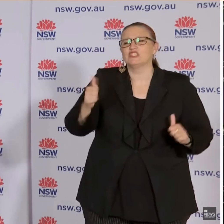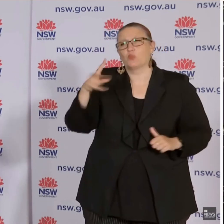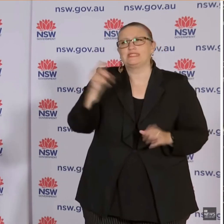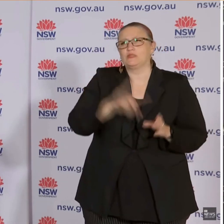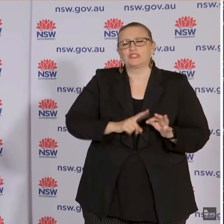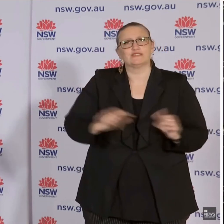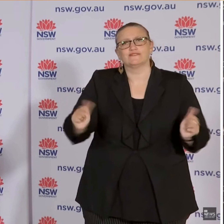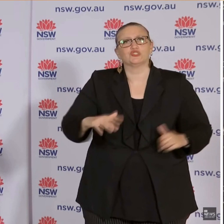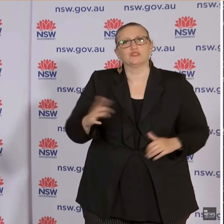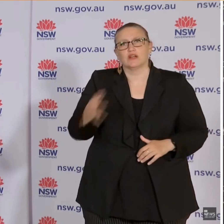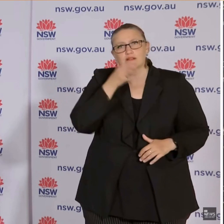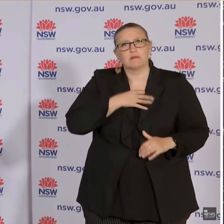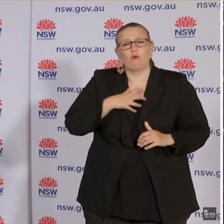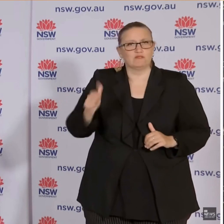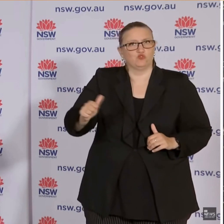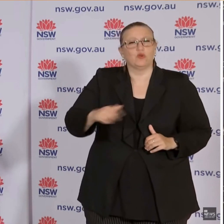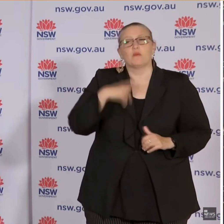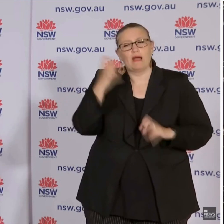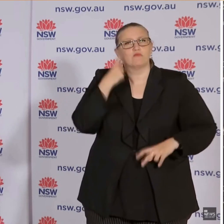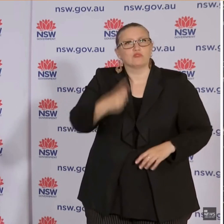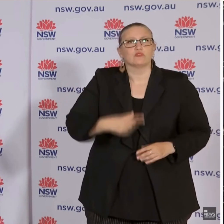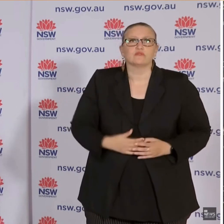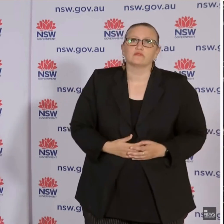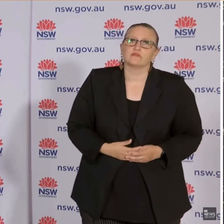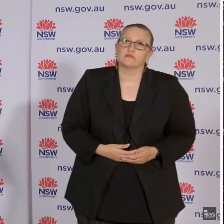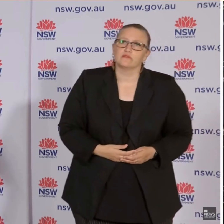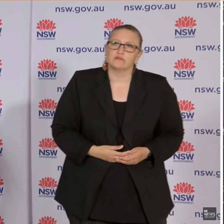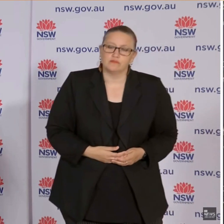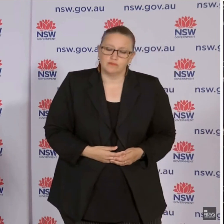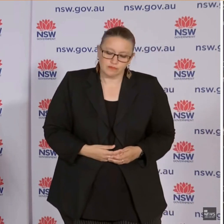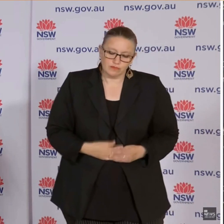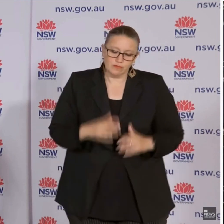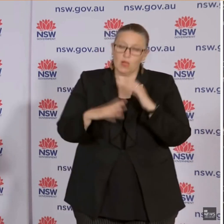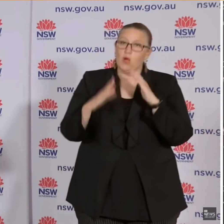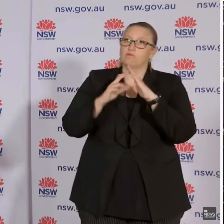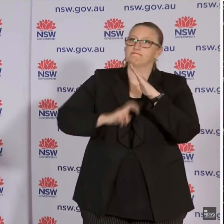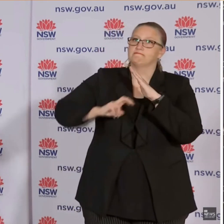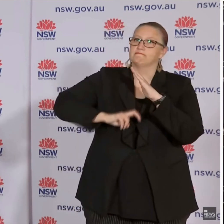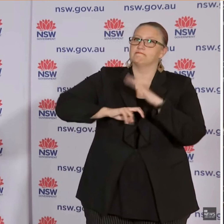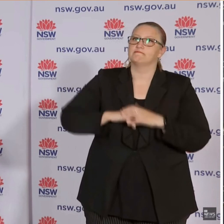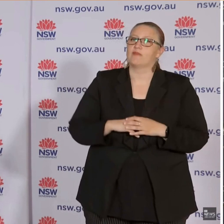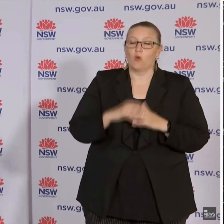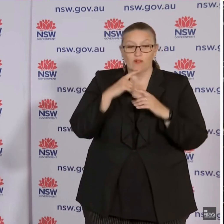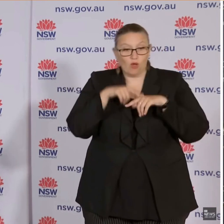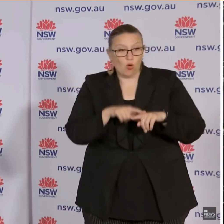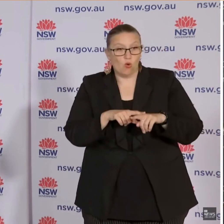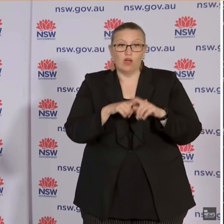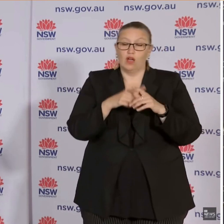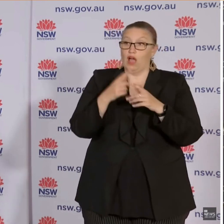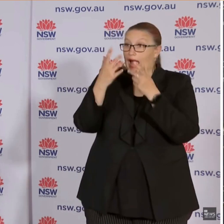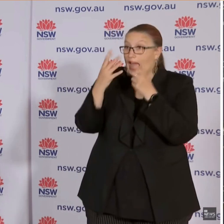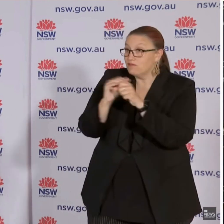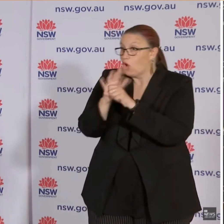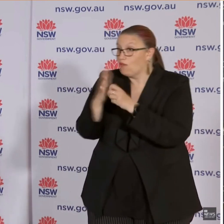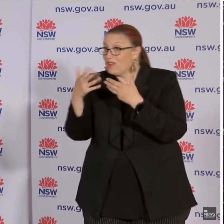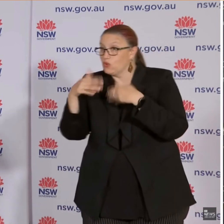today. This is, as I said, in relation to quarantine arrangements, in relation to how we track and trace. Once you get